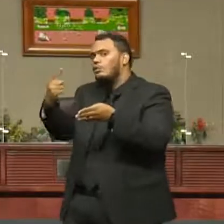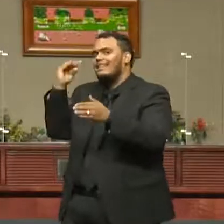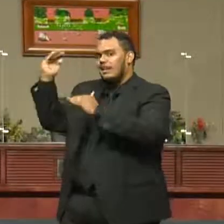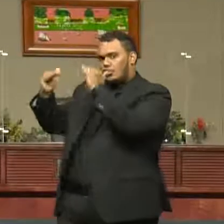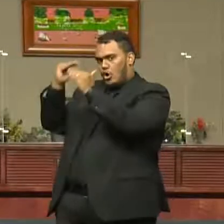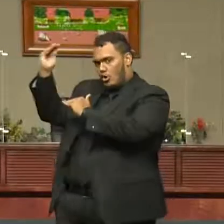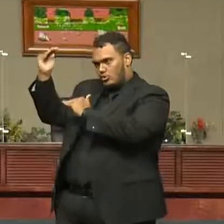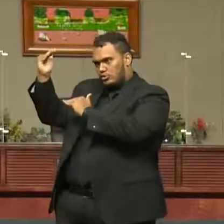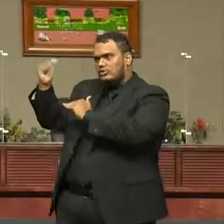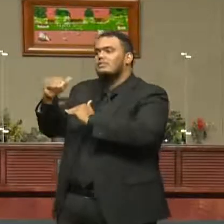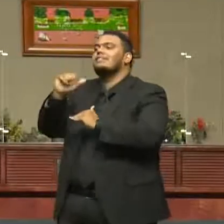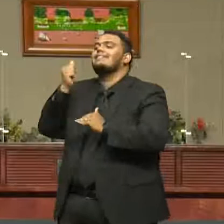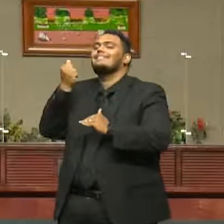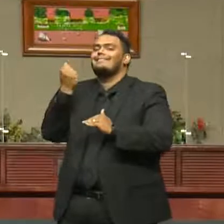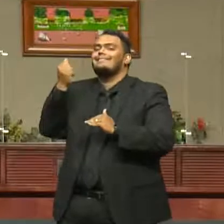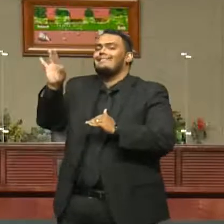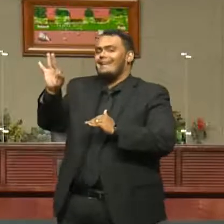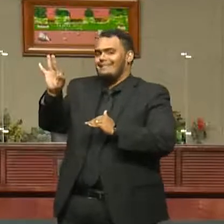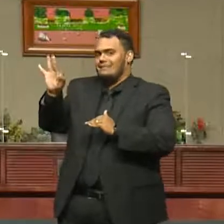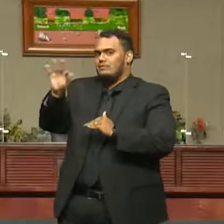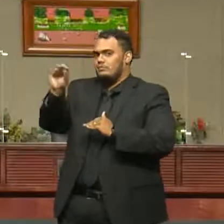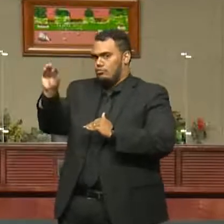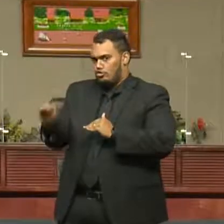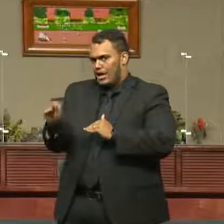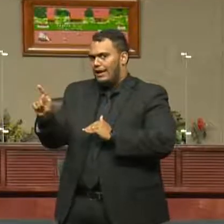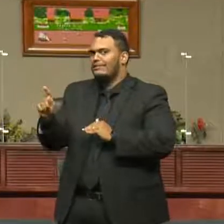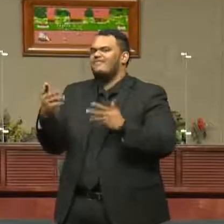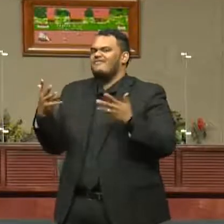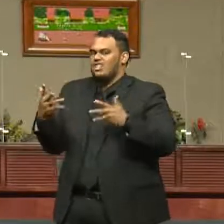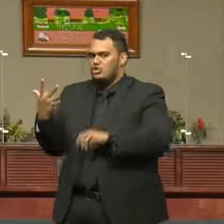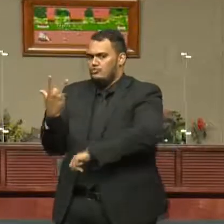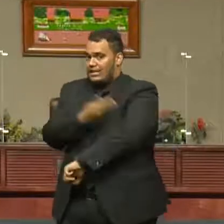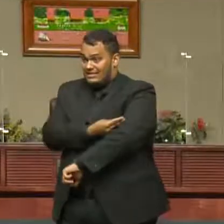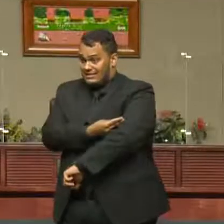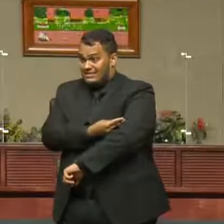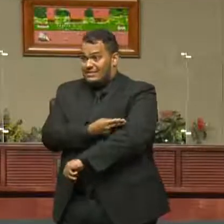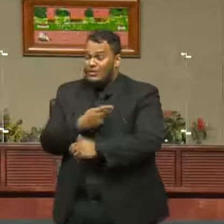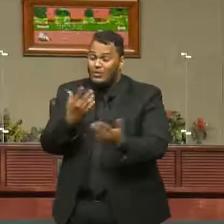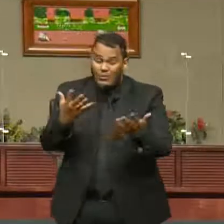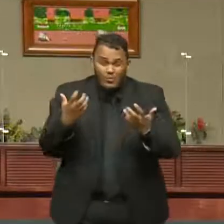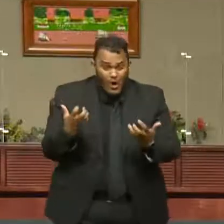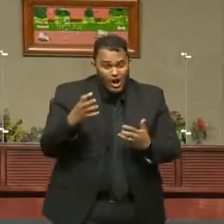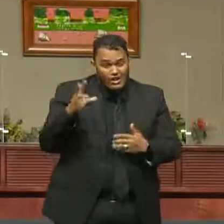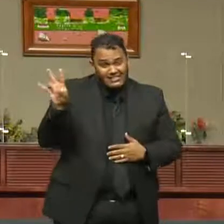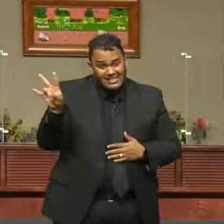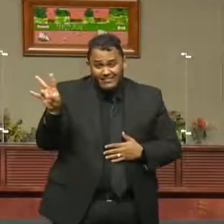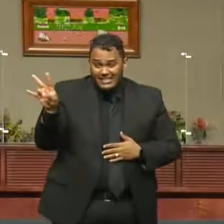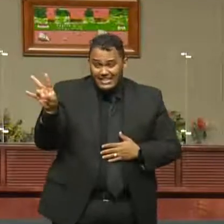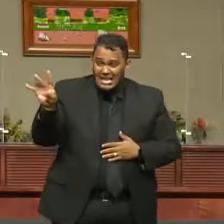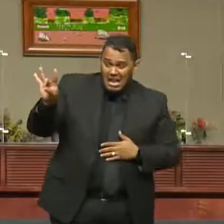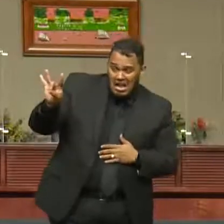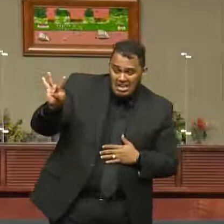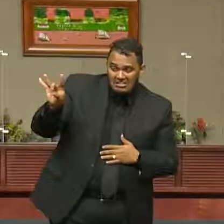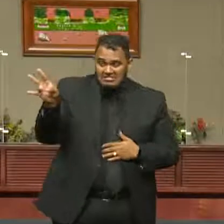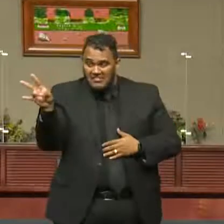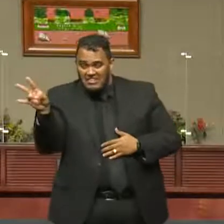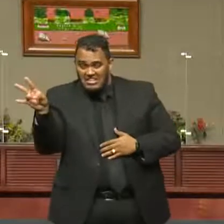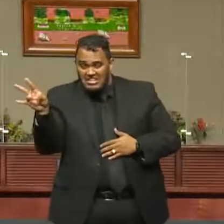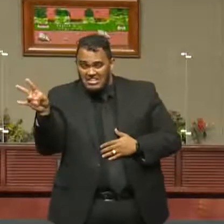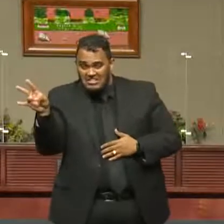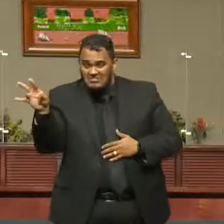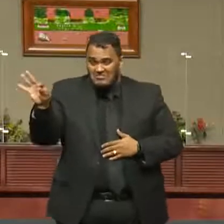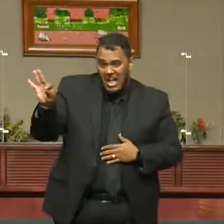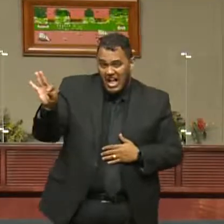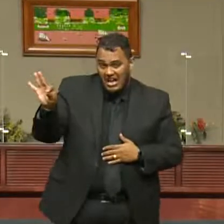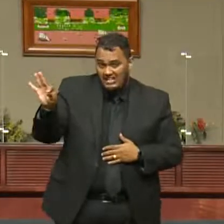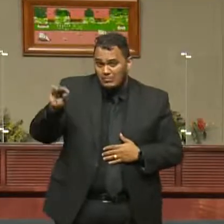we say that we want to see 78, 79, roughly 80% of our population vaccinated, we